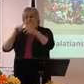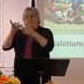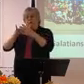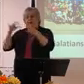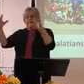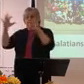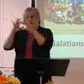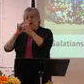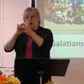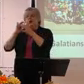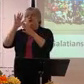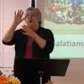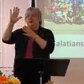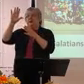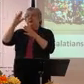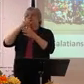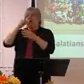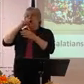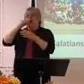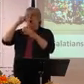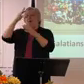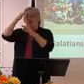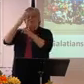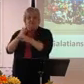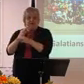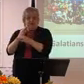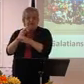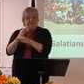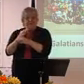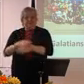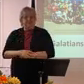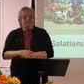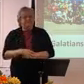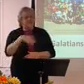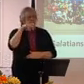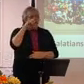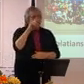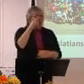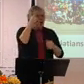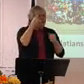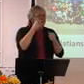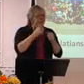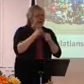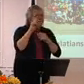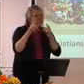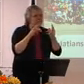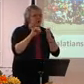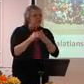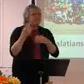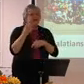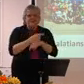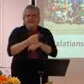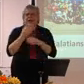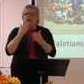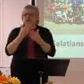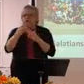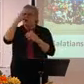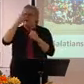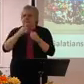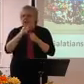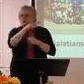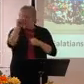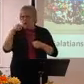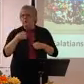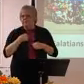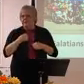to the household of faith. Paul reminds the people that day, and it's a good reminder to us, in